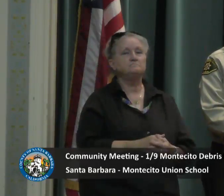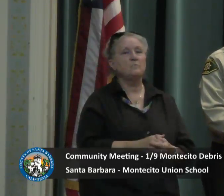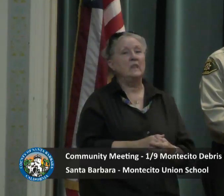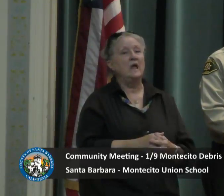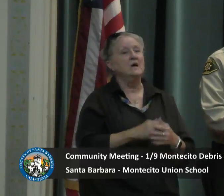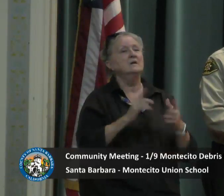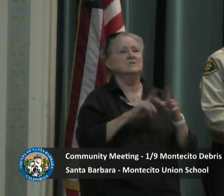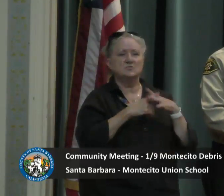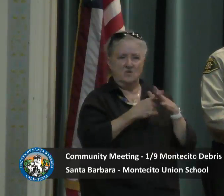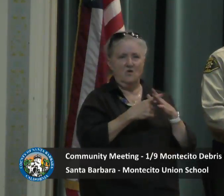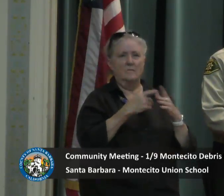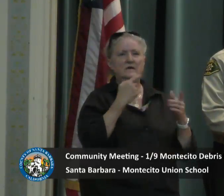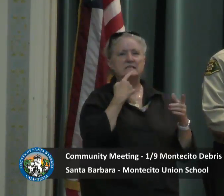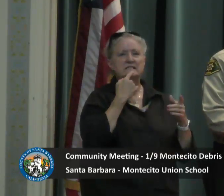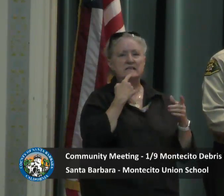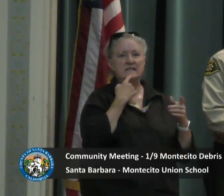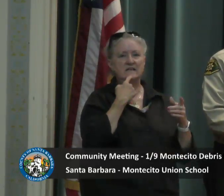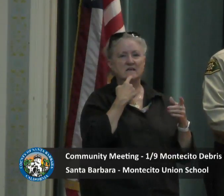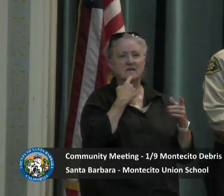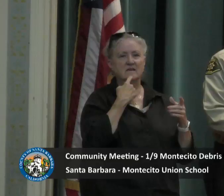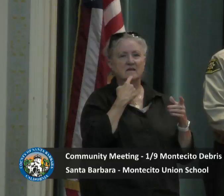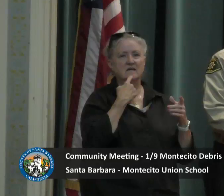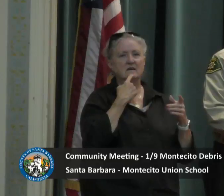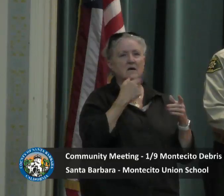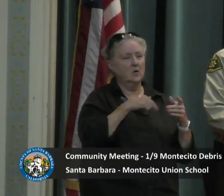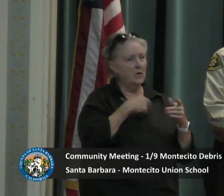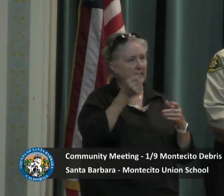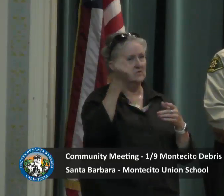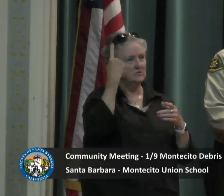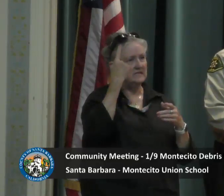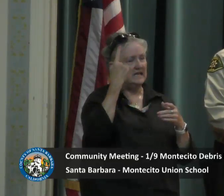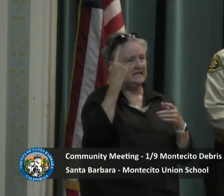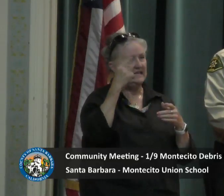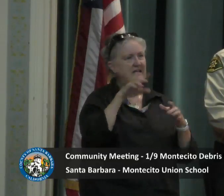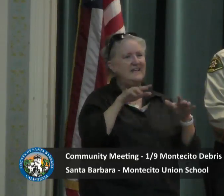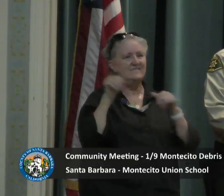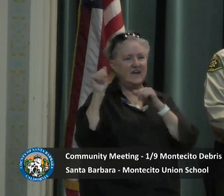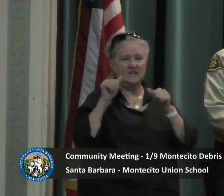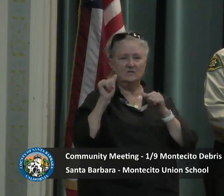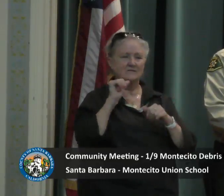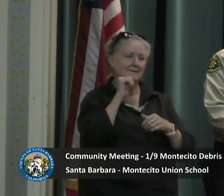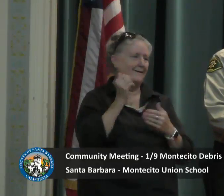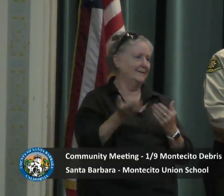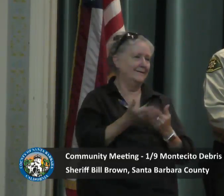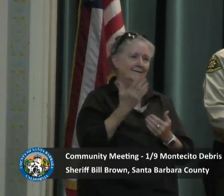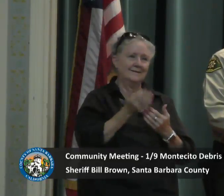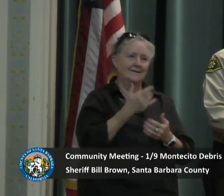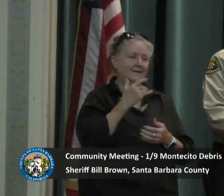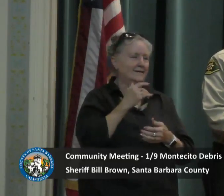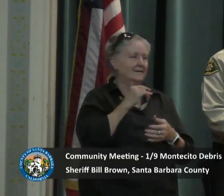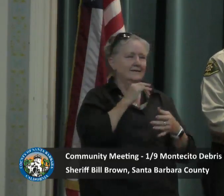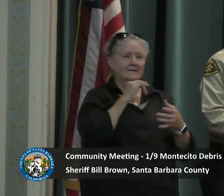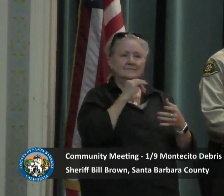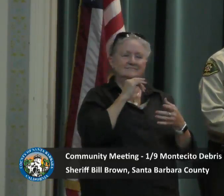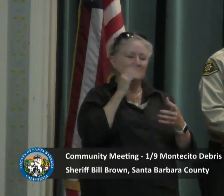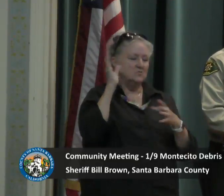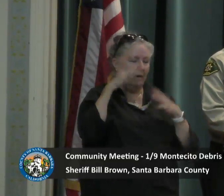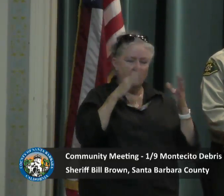Now, let me start by saying that we understand that evacuations are inconvenient, they are